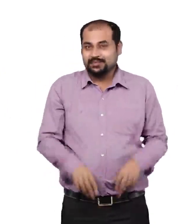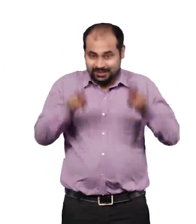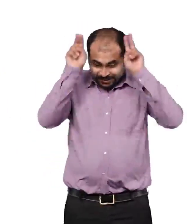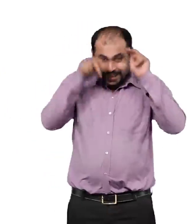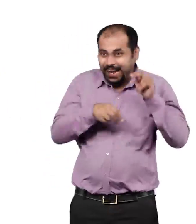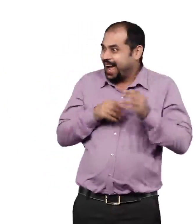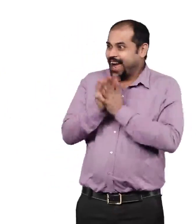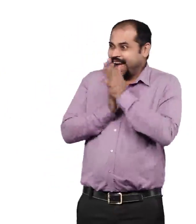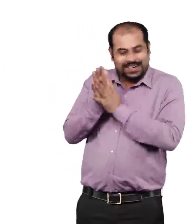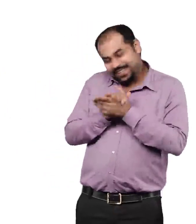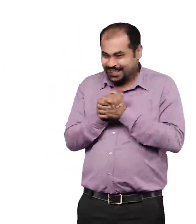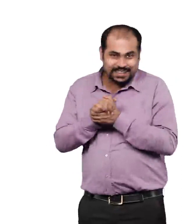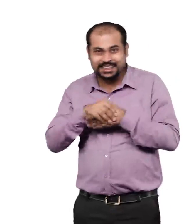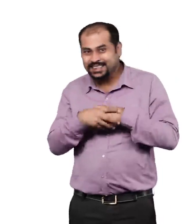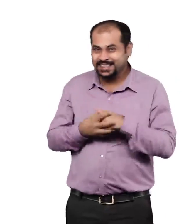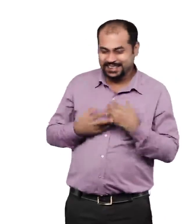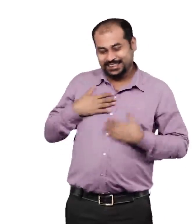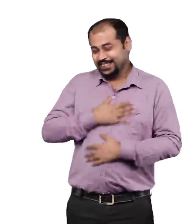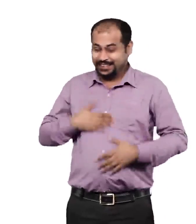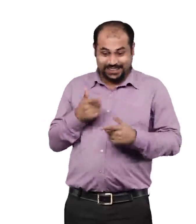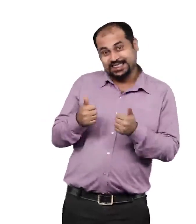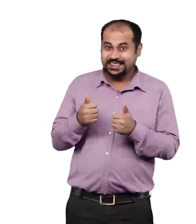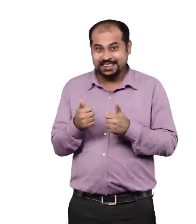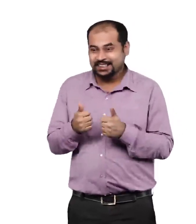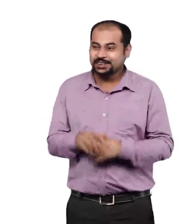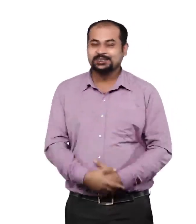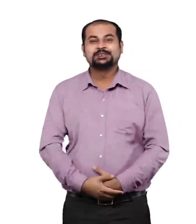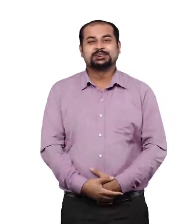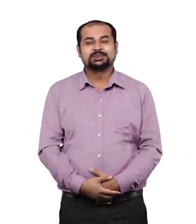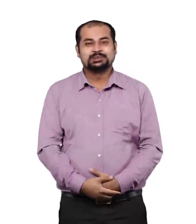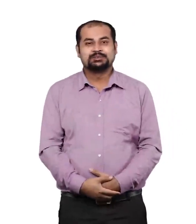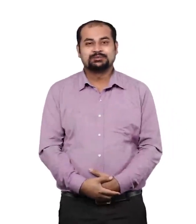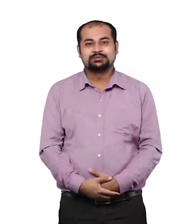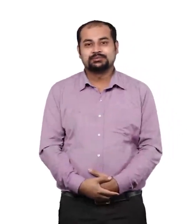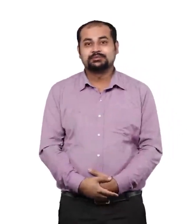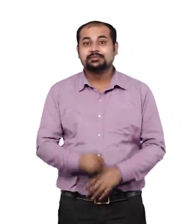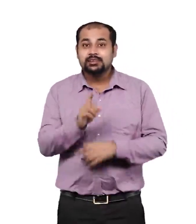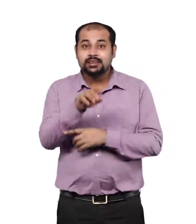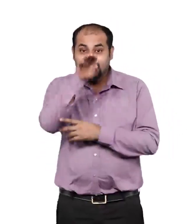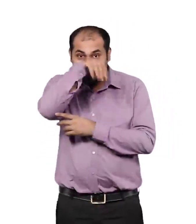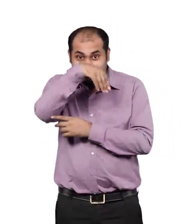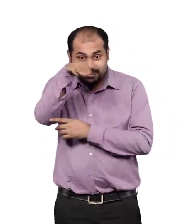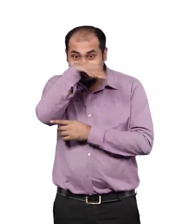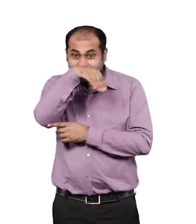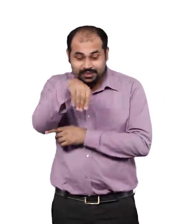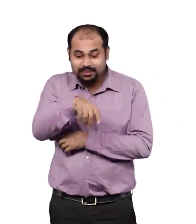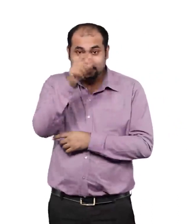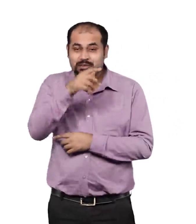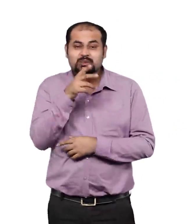Rabbit responds excitedly, "Yes, it will be fun." Elephant says, "But